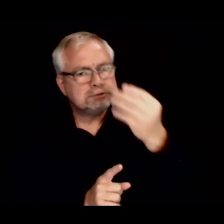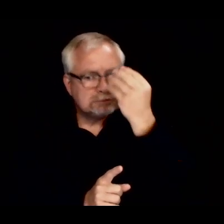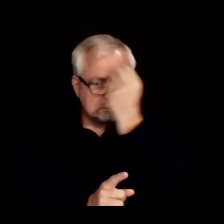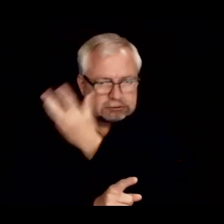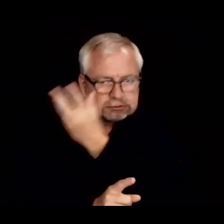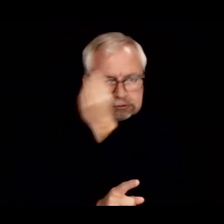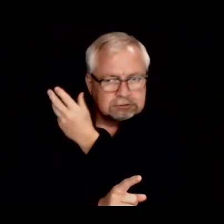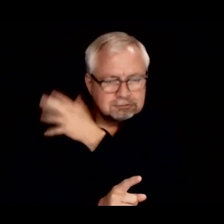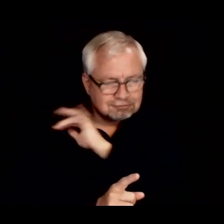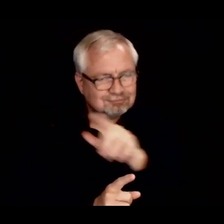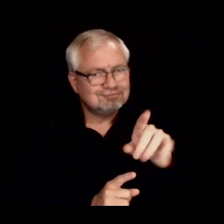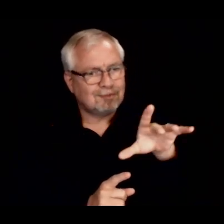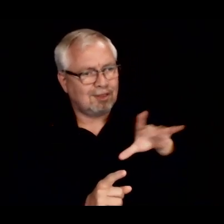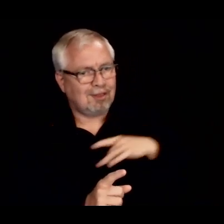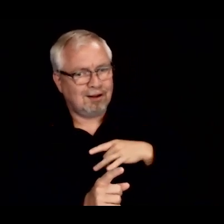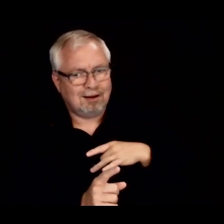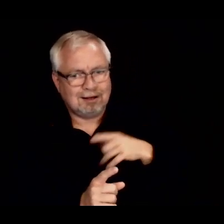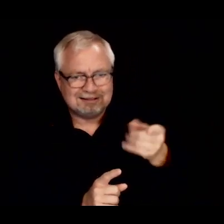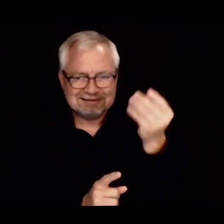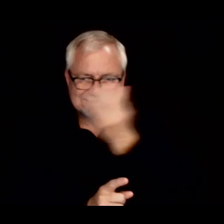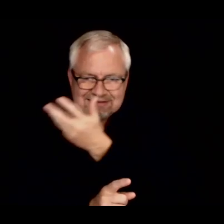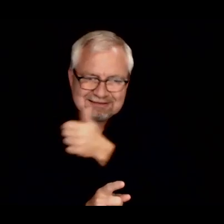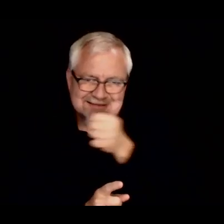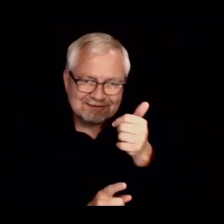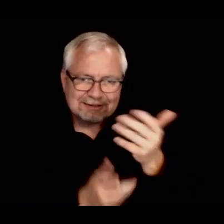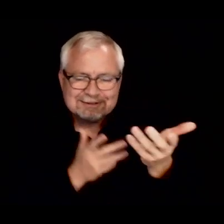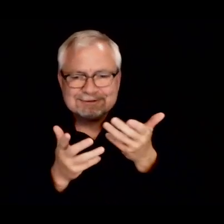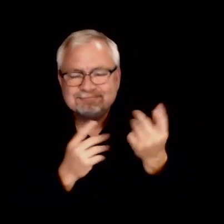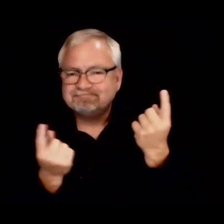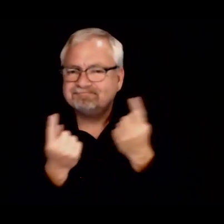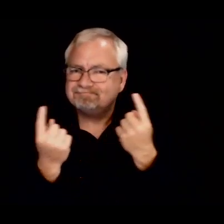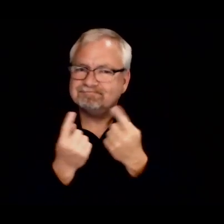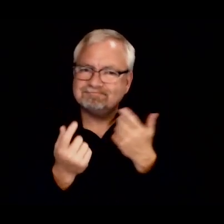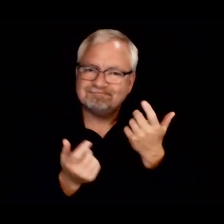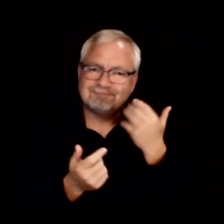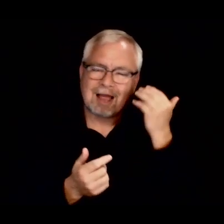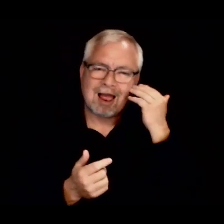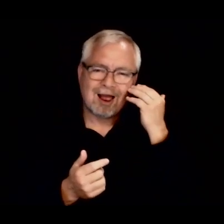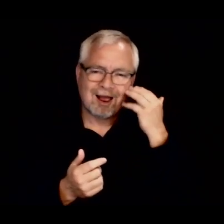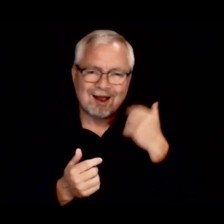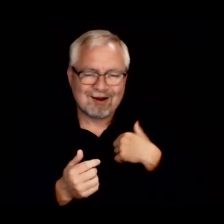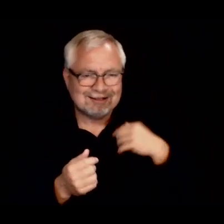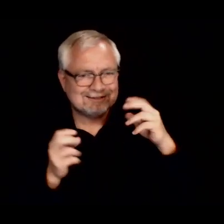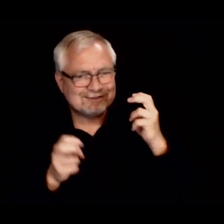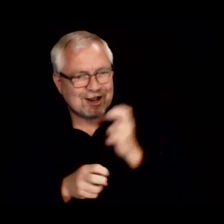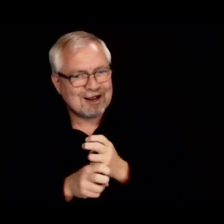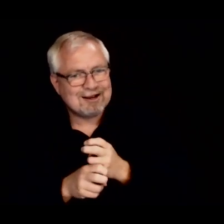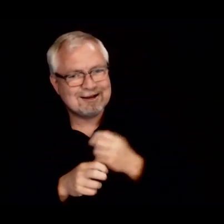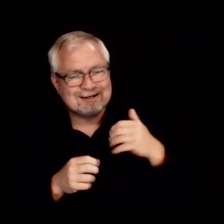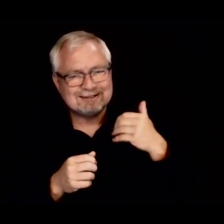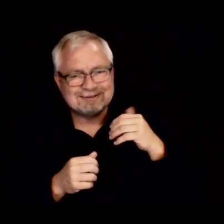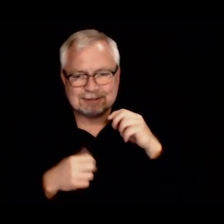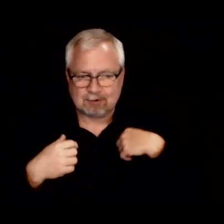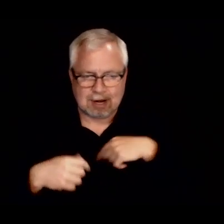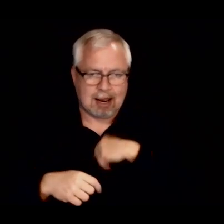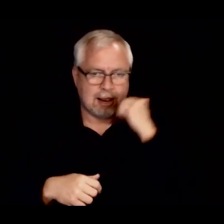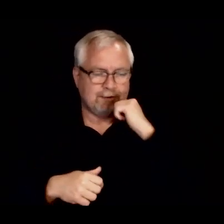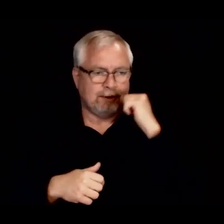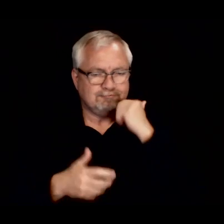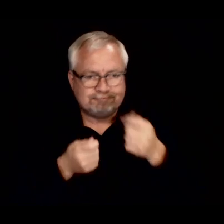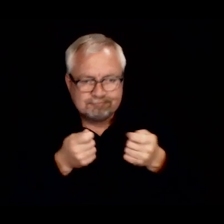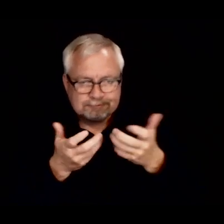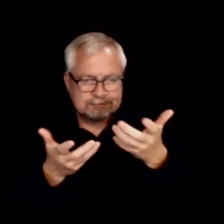with. But just so people are aware that this is something that we deal with even before and after COVID